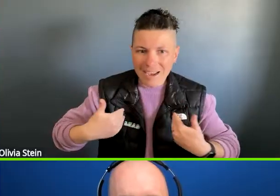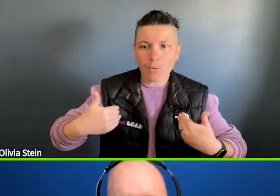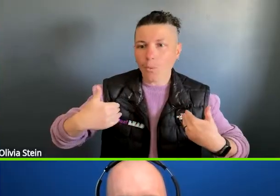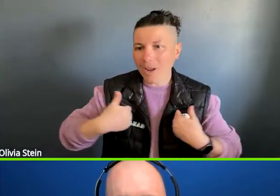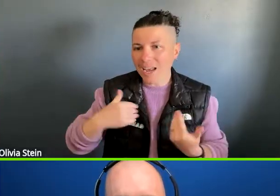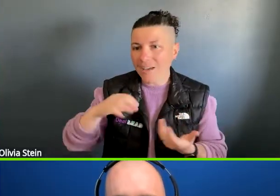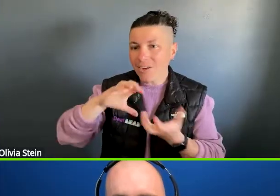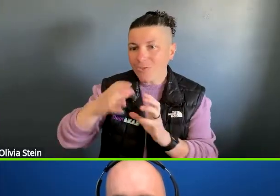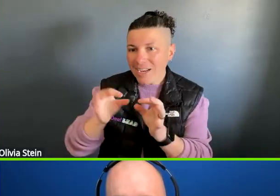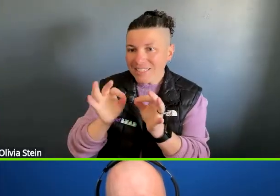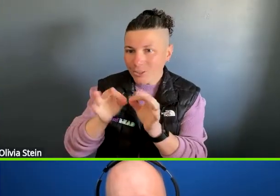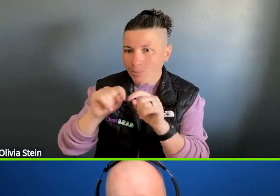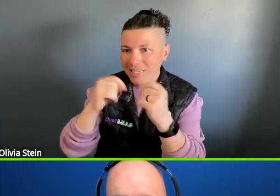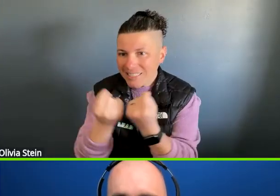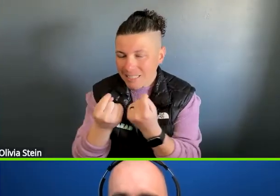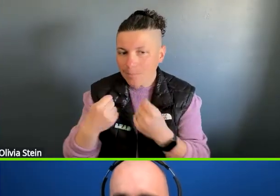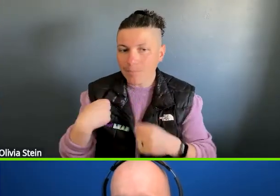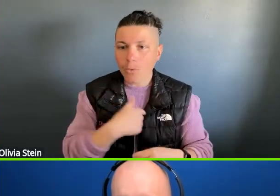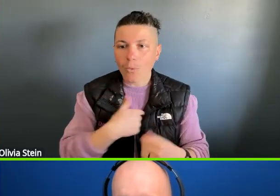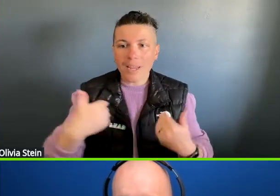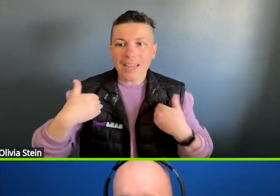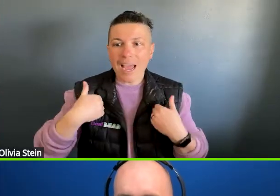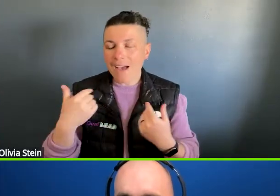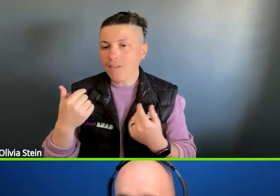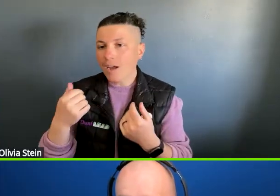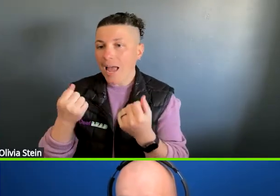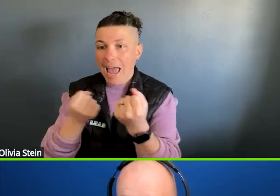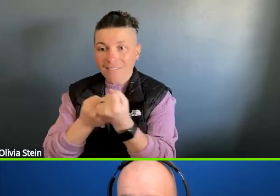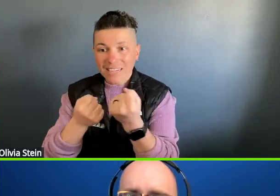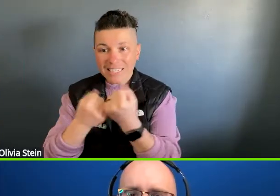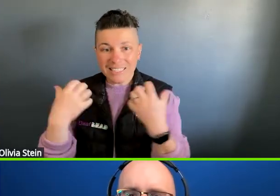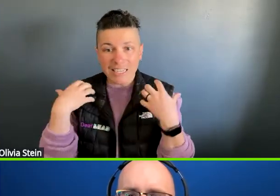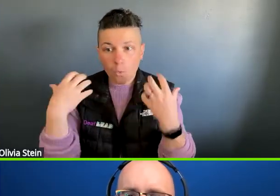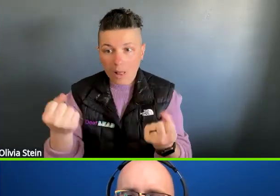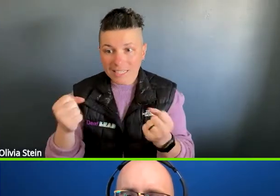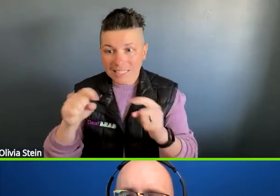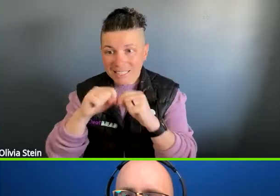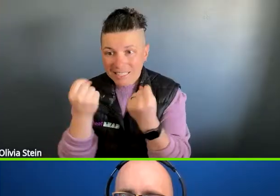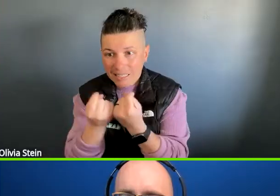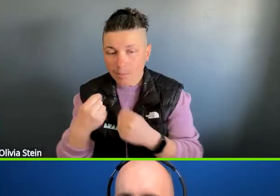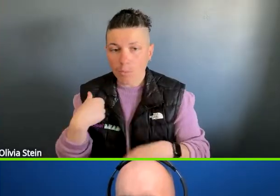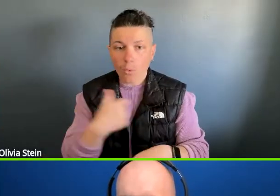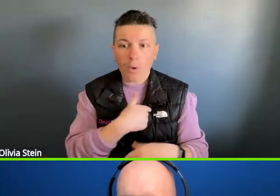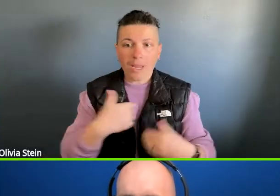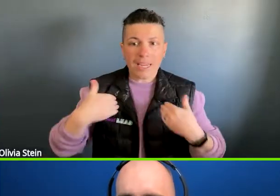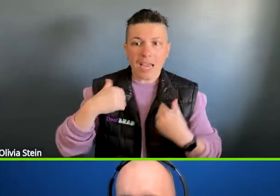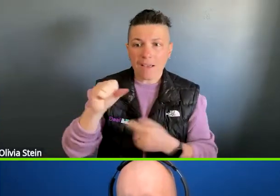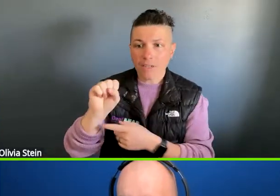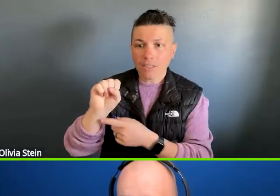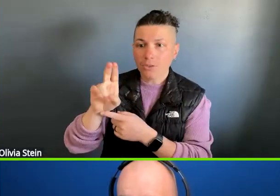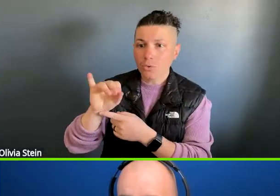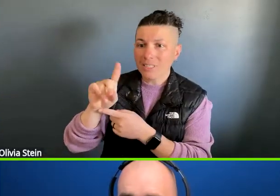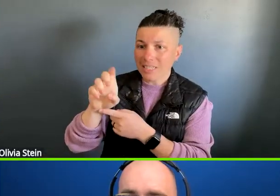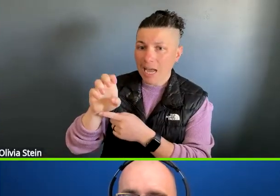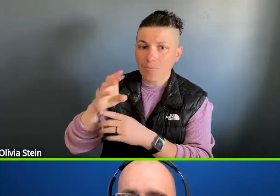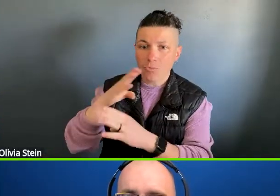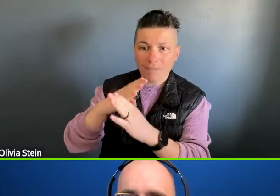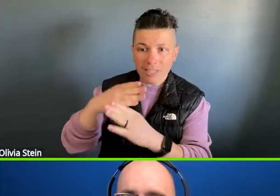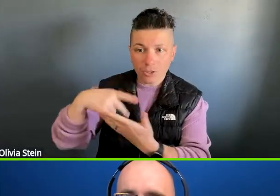One of the other departments that we have the Crisis Interpreting Team. We have the Advocacy and Wellness